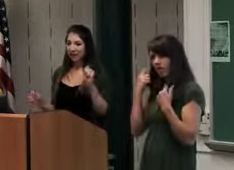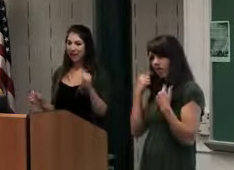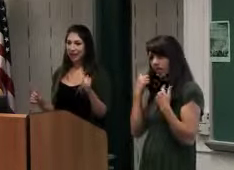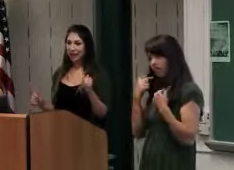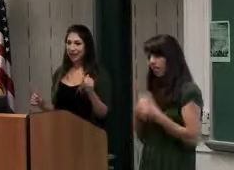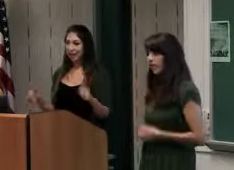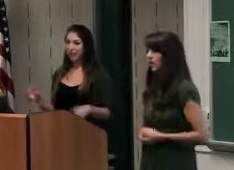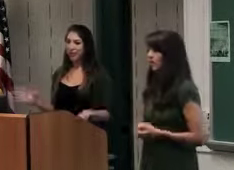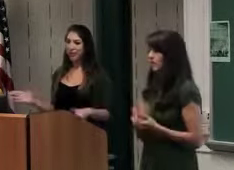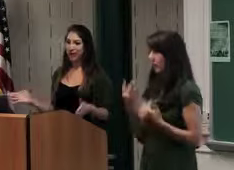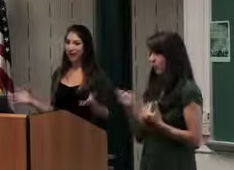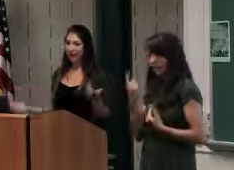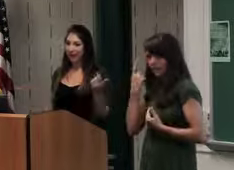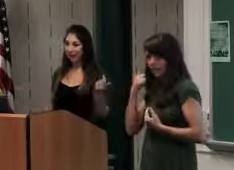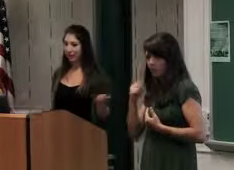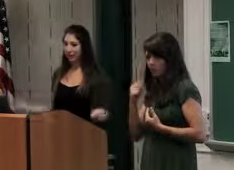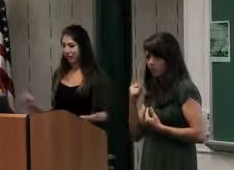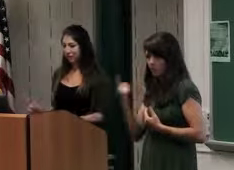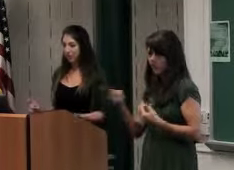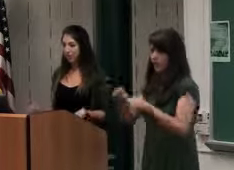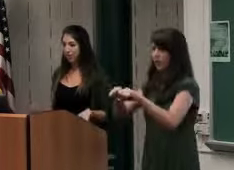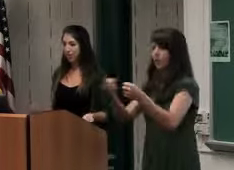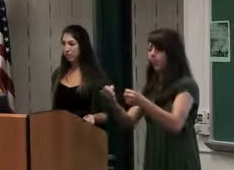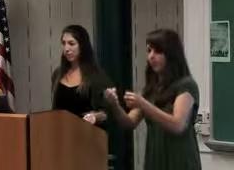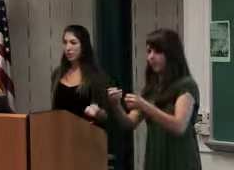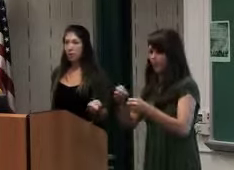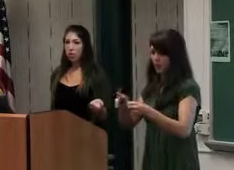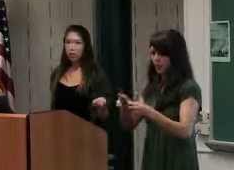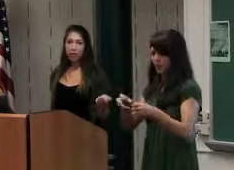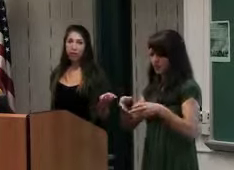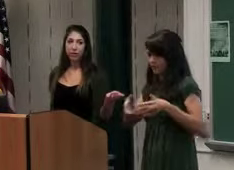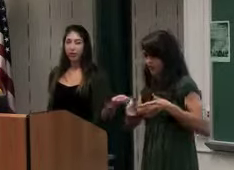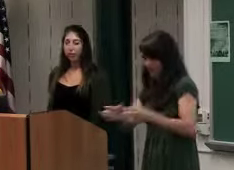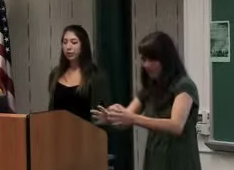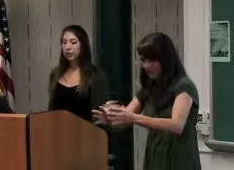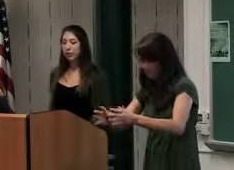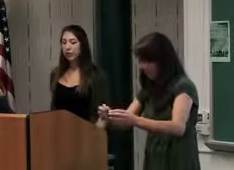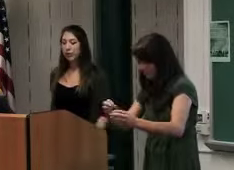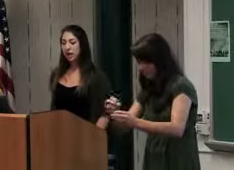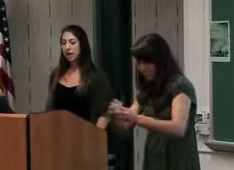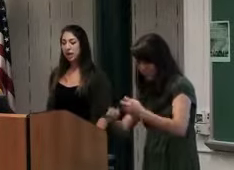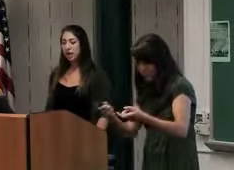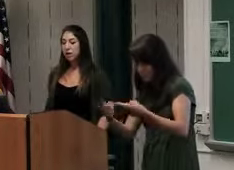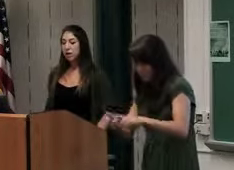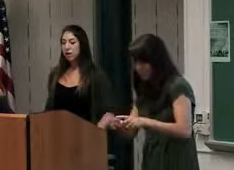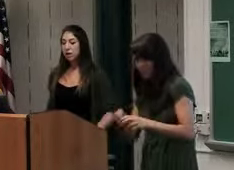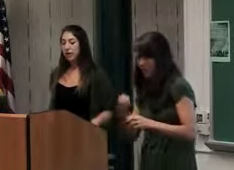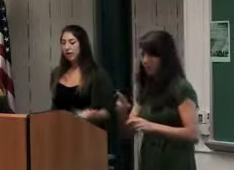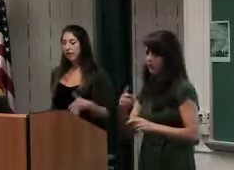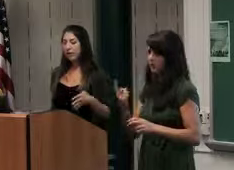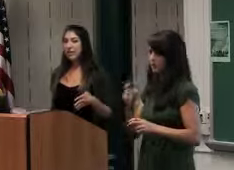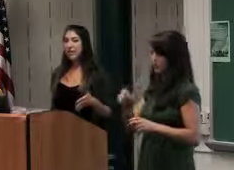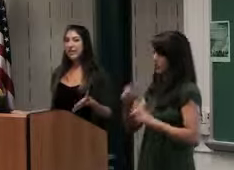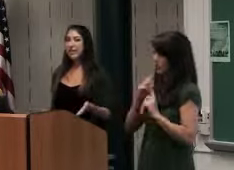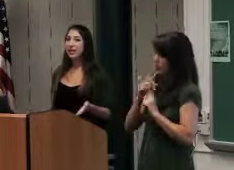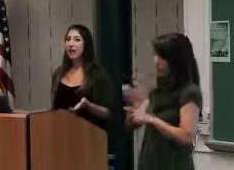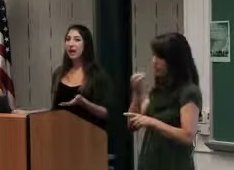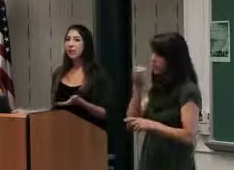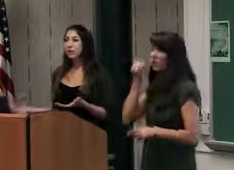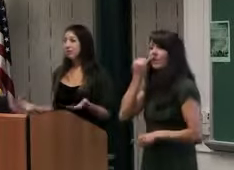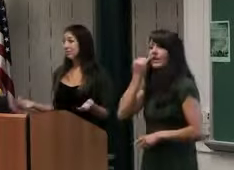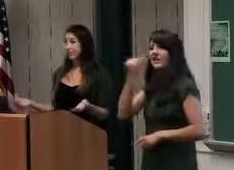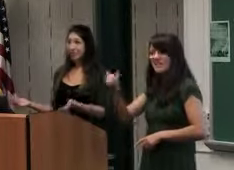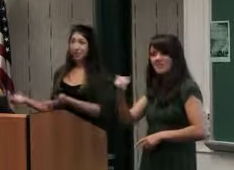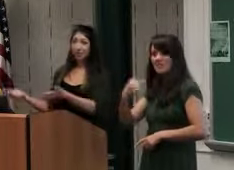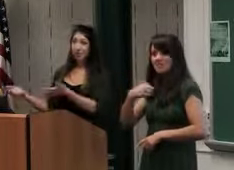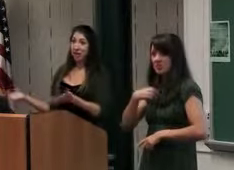A lane is supposed to be B lane, and they need to switch them, or ordering food or something. So if I wasn't needed,